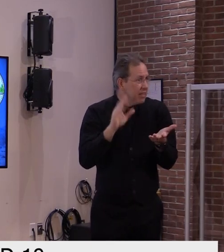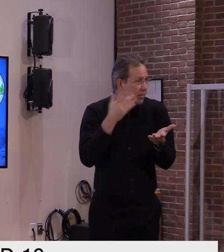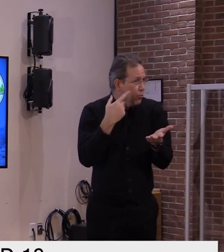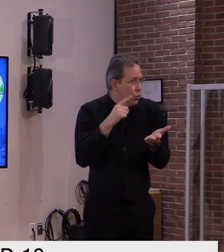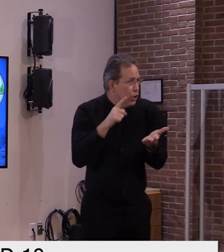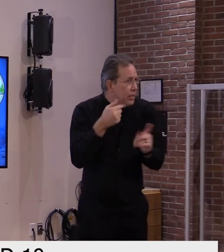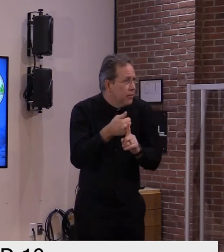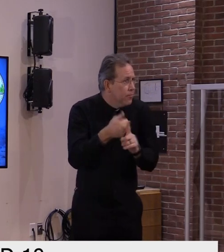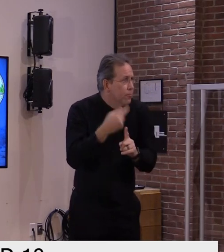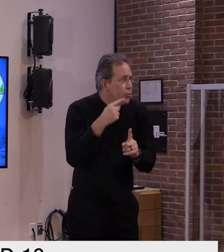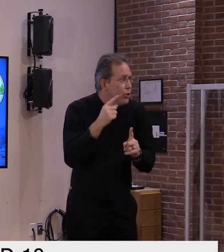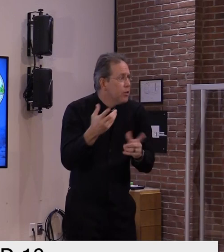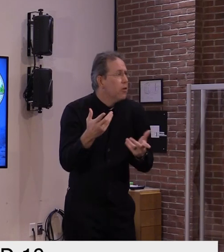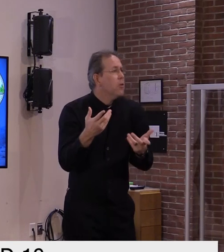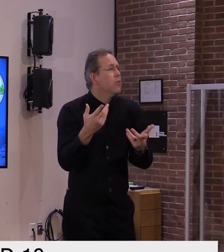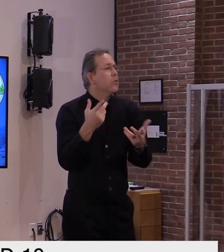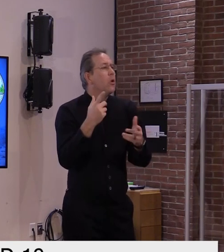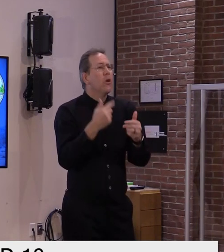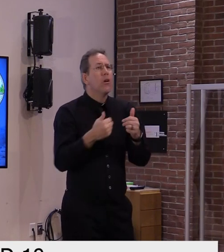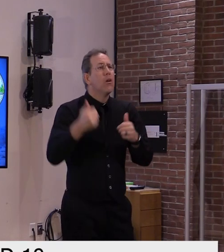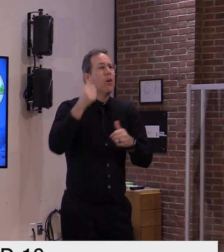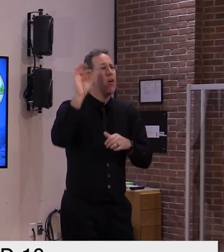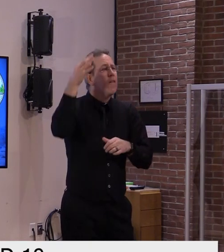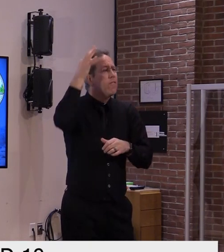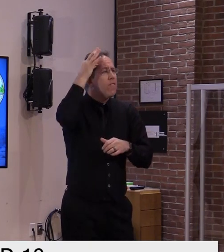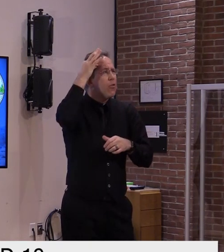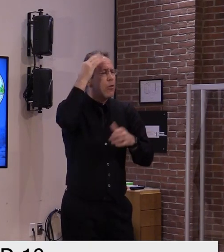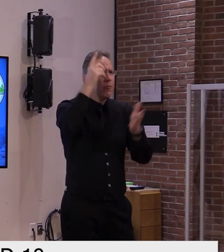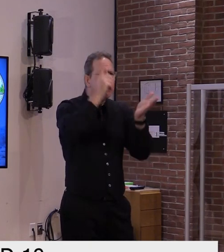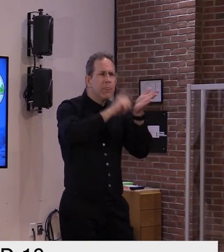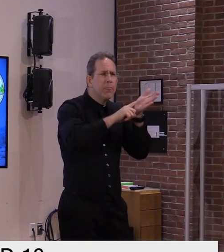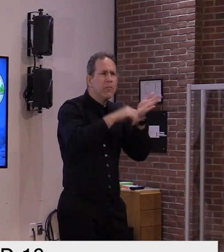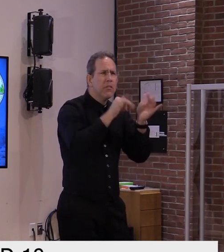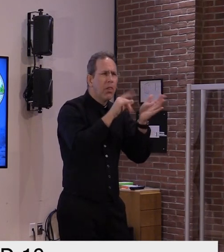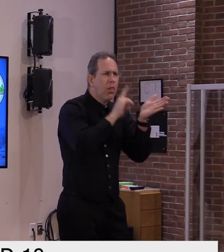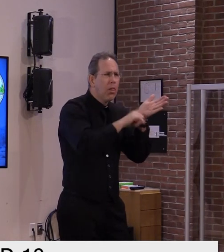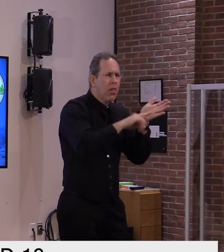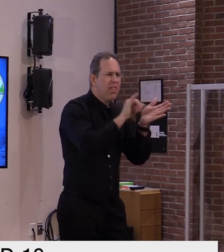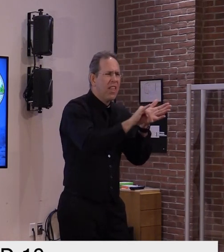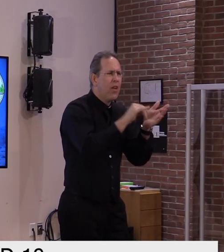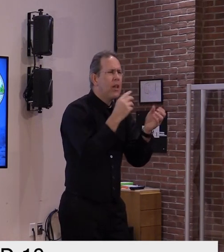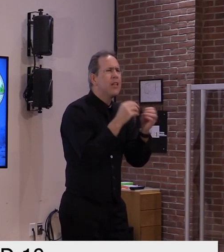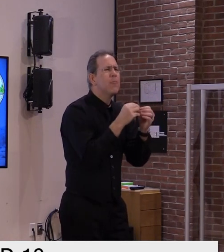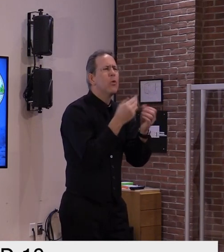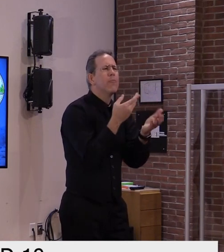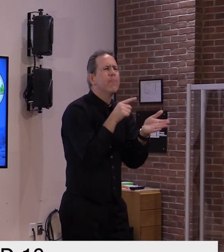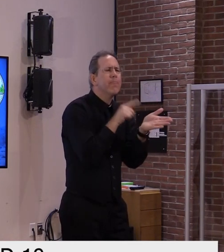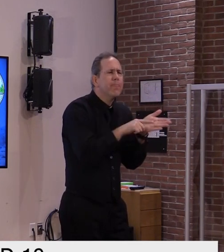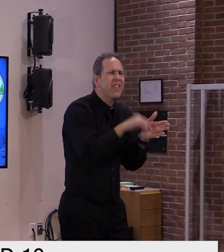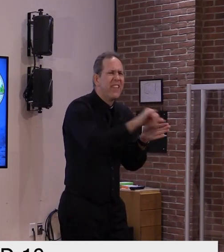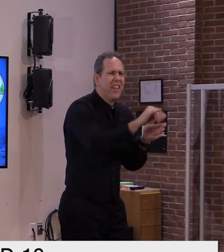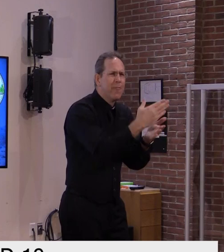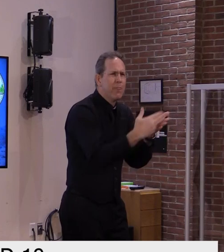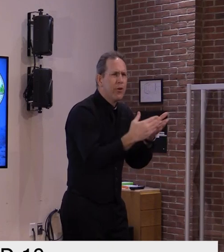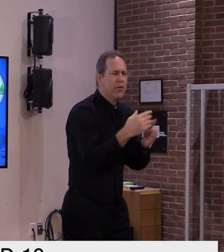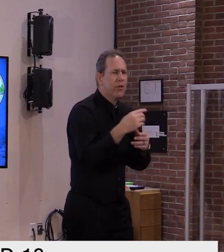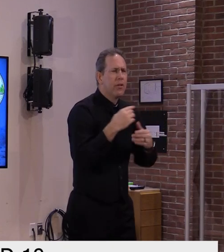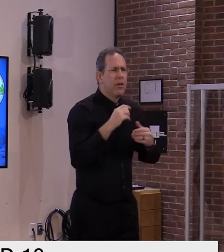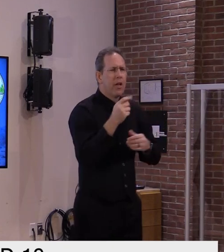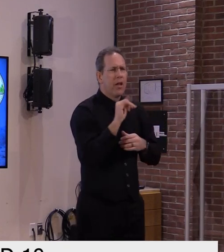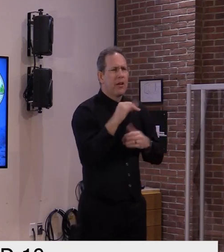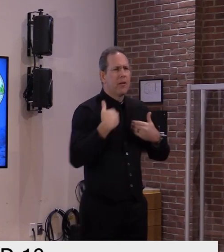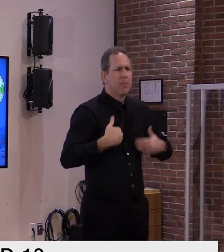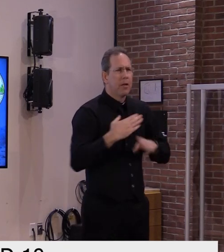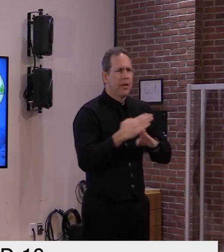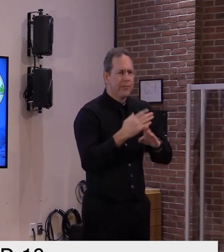and the Infectious Disease Society of America. The therapy also requires specialized infusion centers